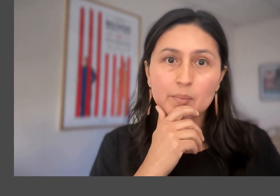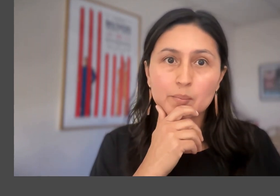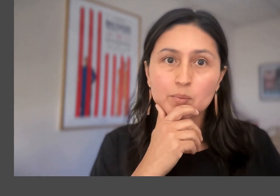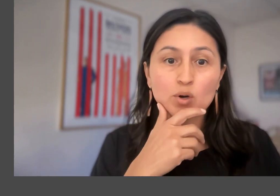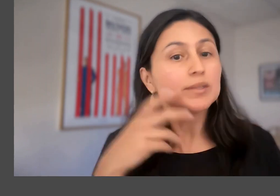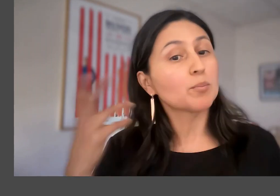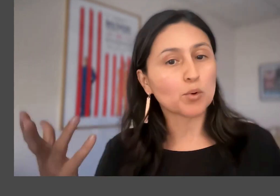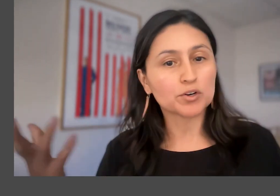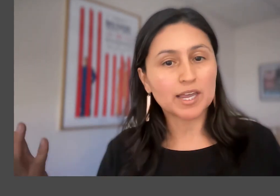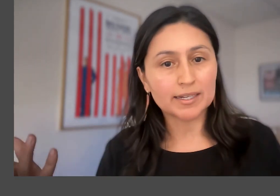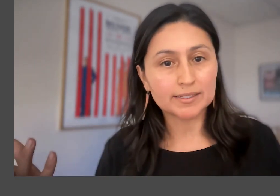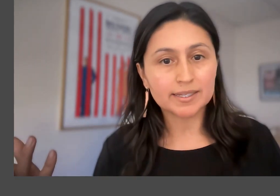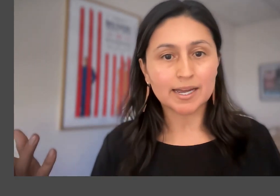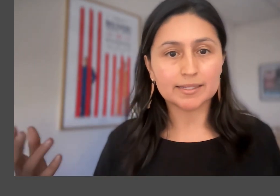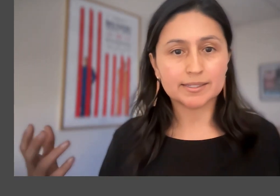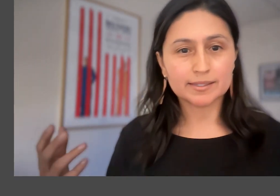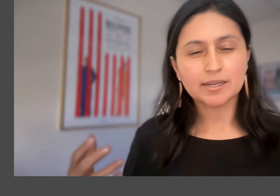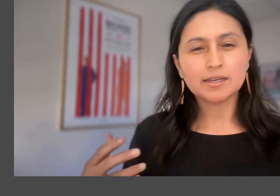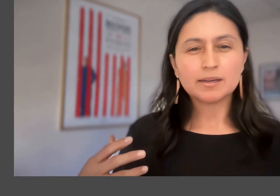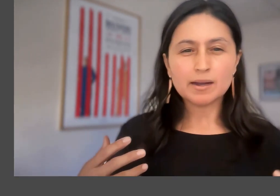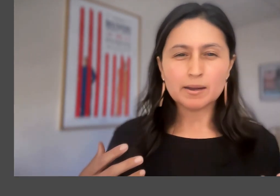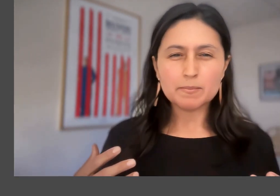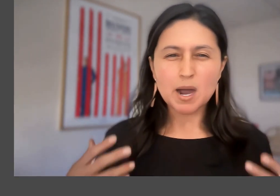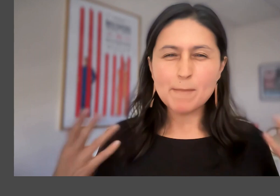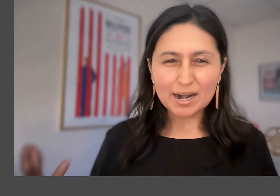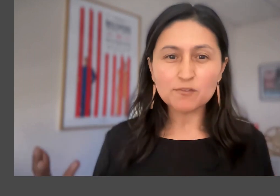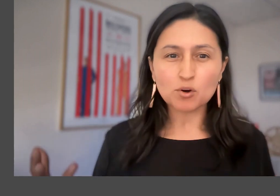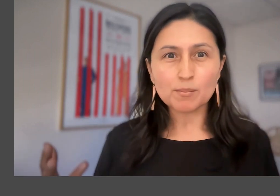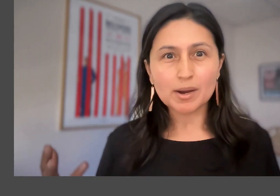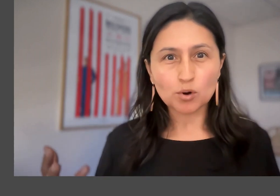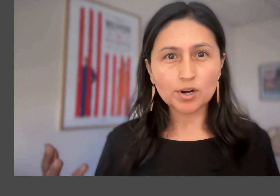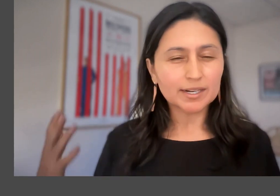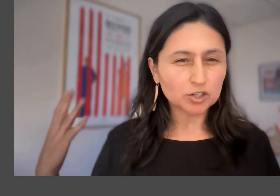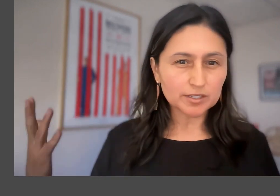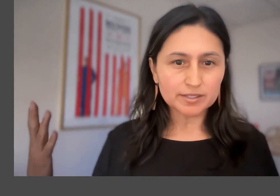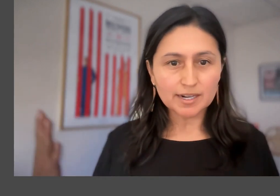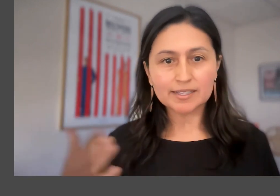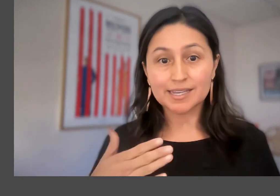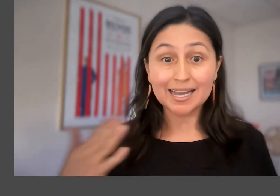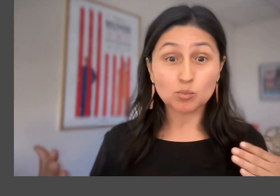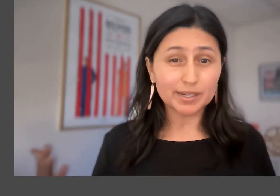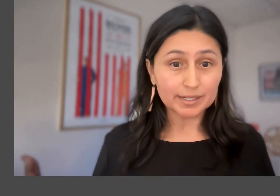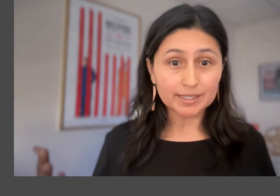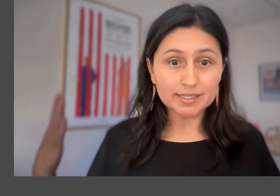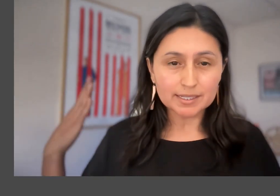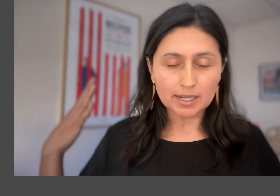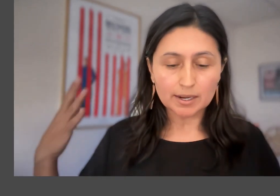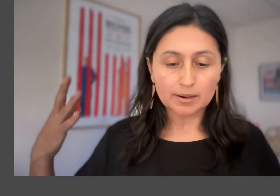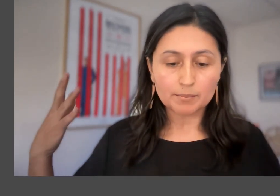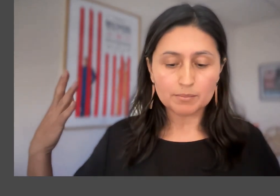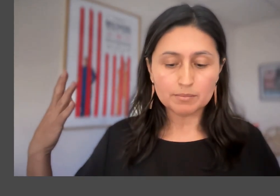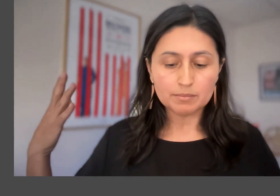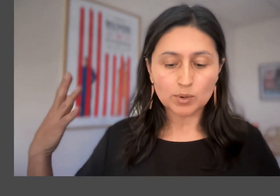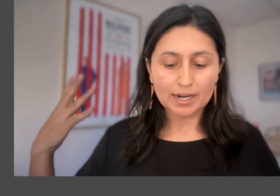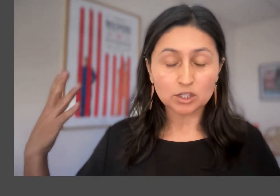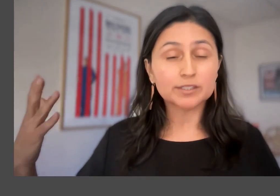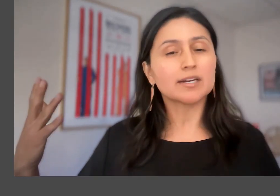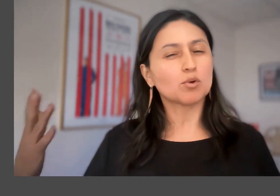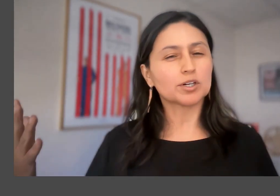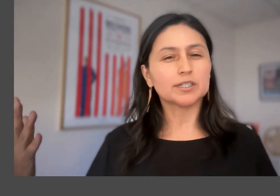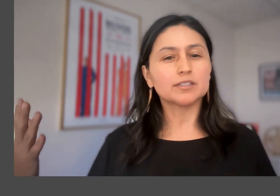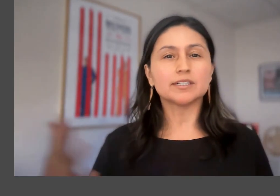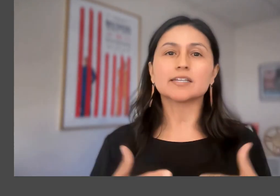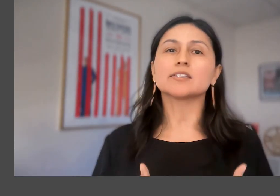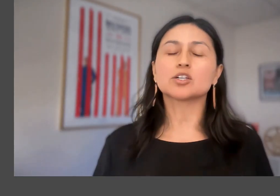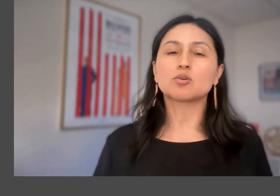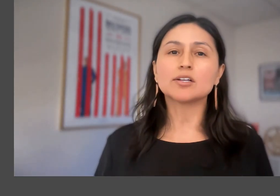about the borderlands as a metaphor for my work. And I started to see it as what it is. When I looked at